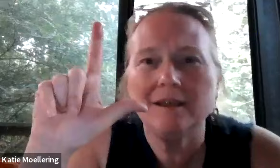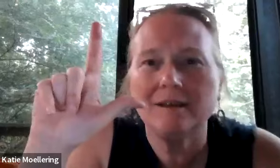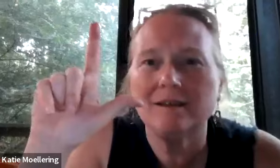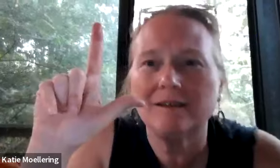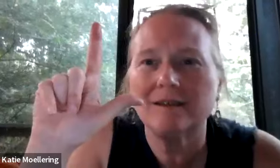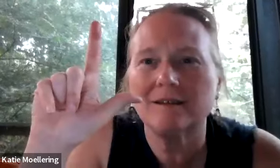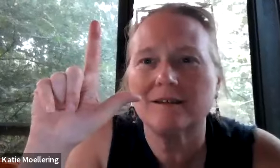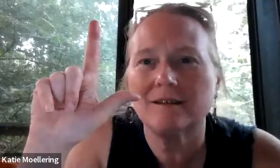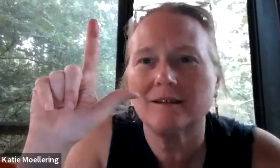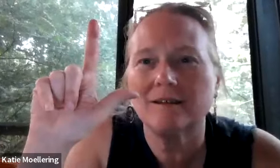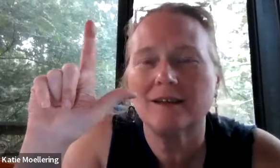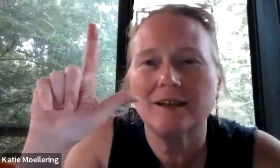And